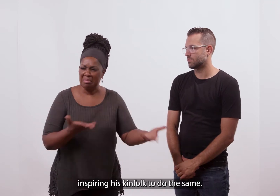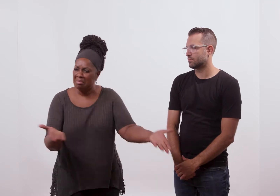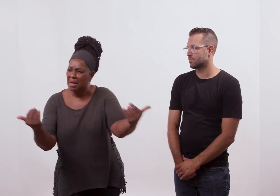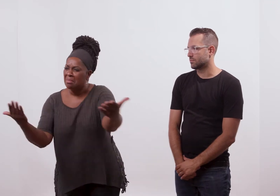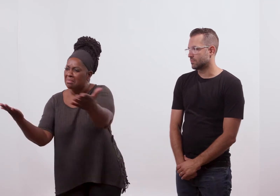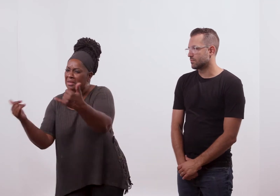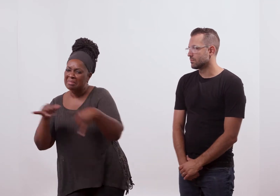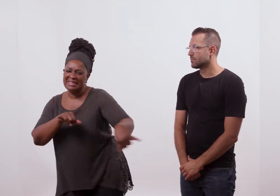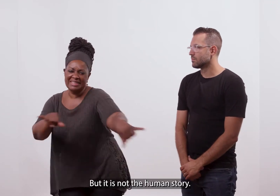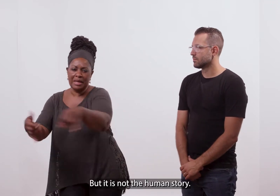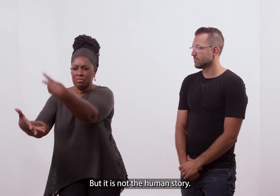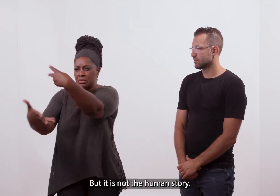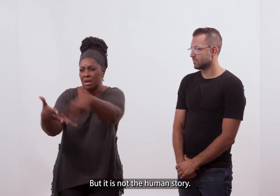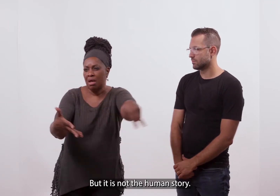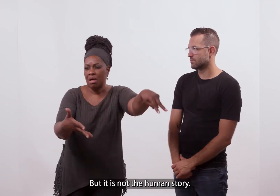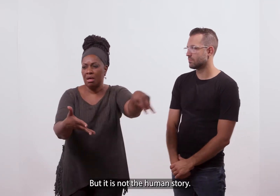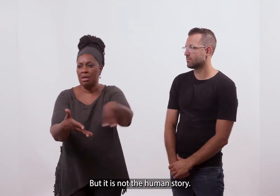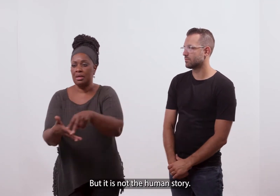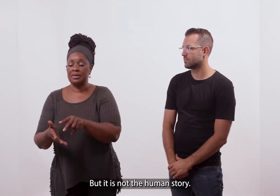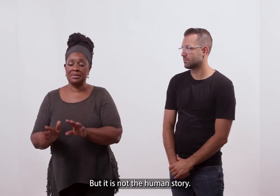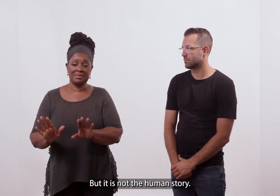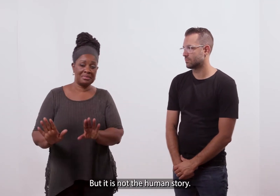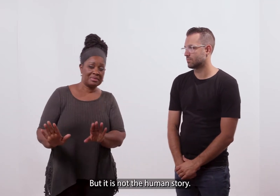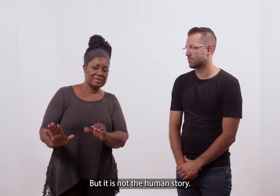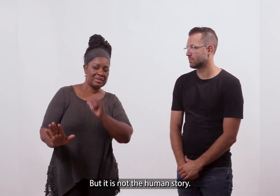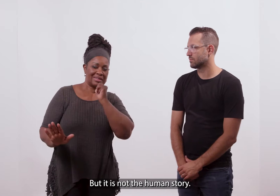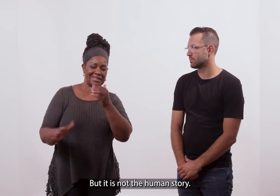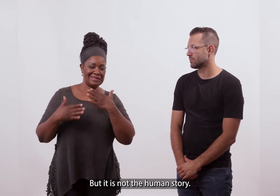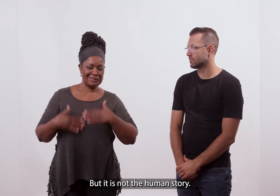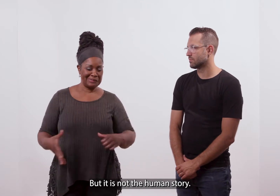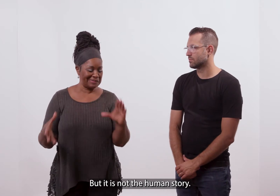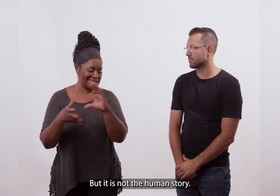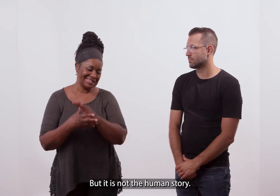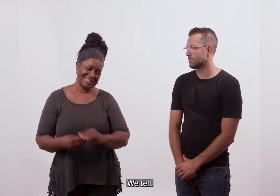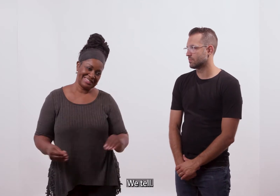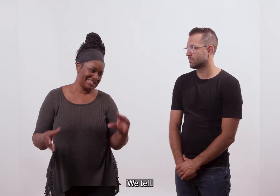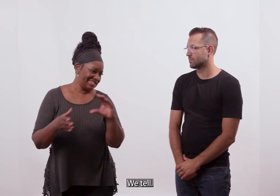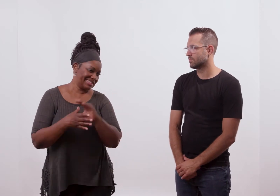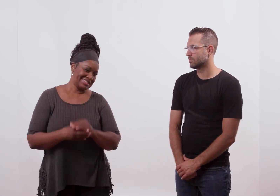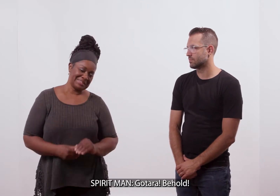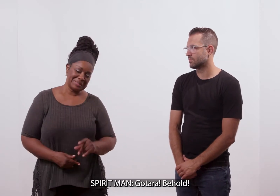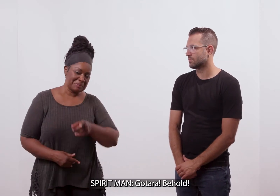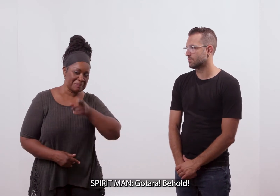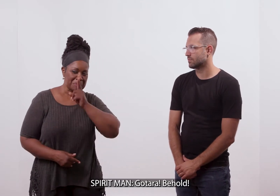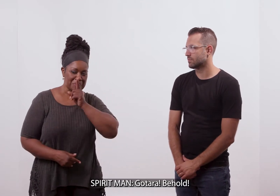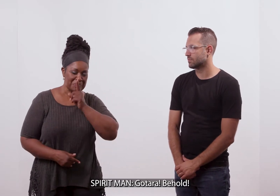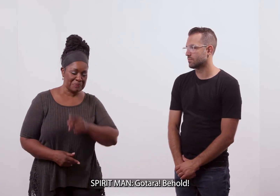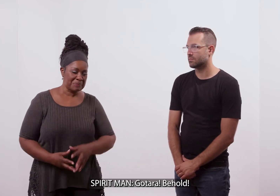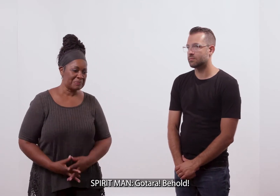same. But it is not the human story we tell.